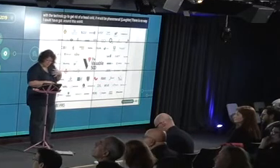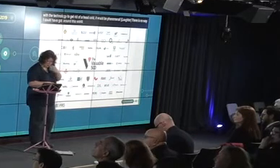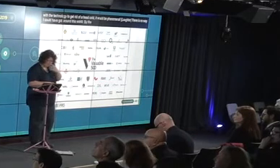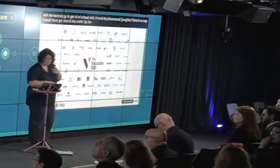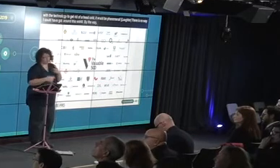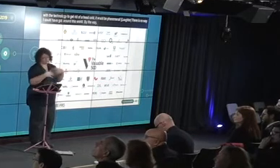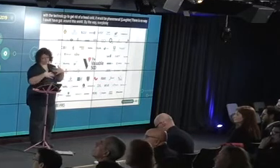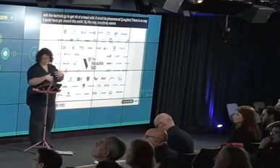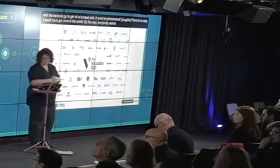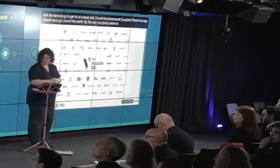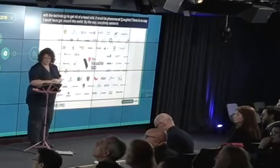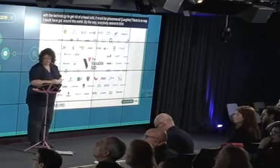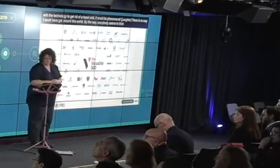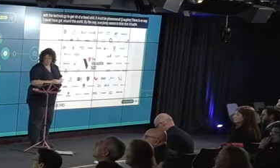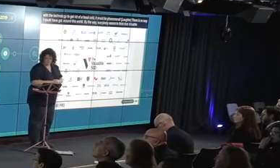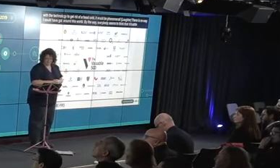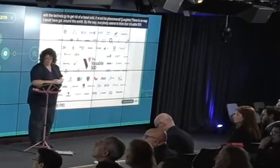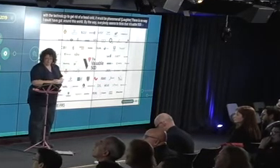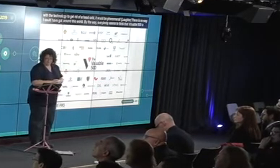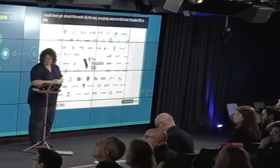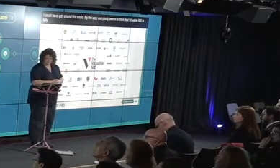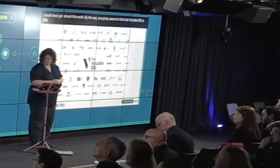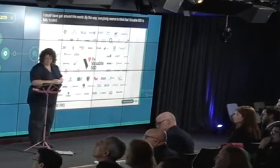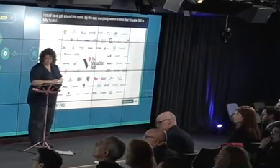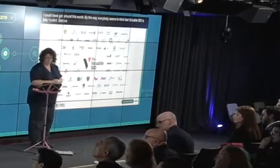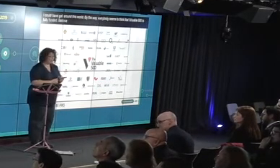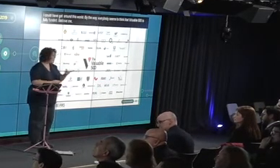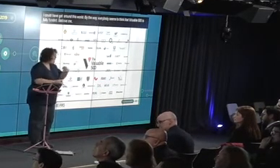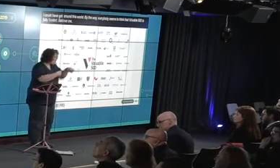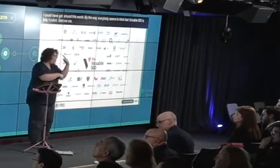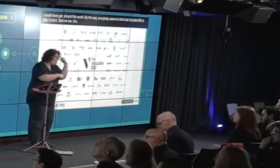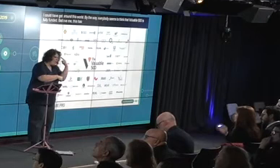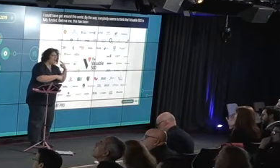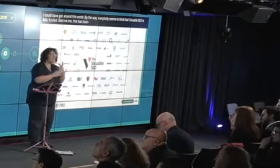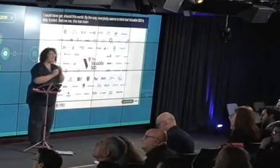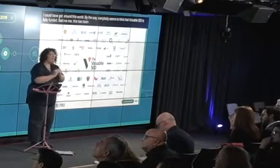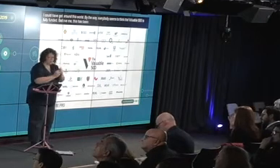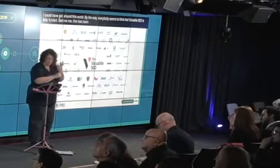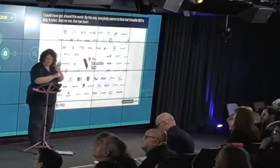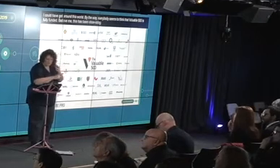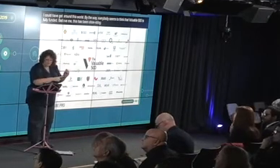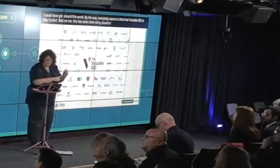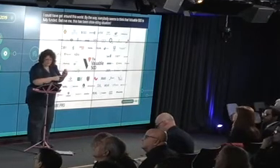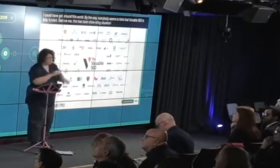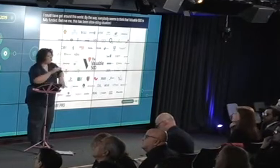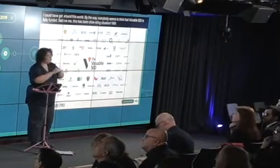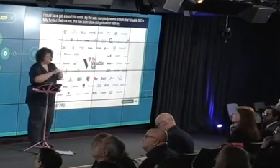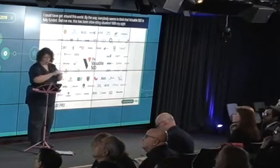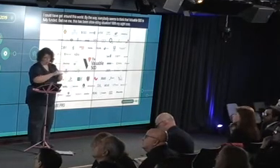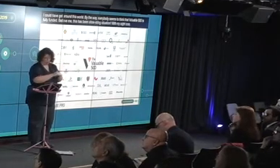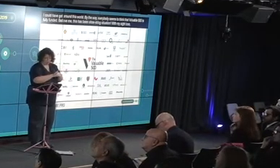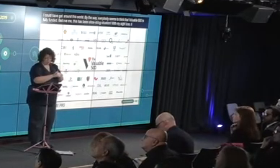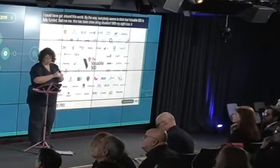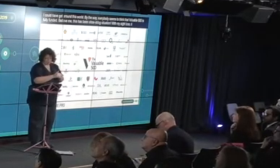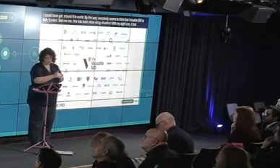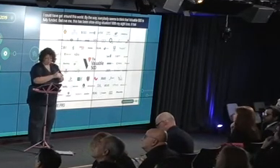that Valuable 500 is fully funded. Believe me, this has been a shoestring situation. And with my sight loss, it has been an extraordinary